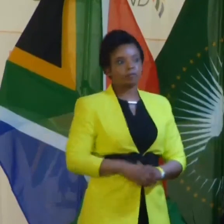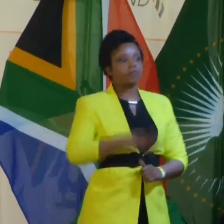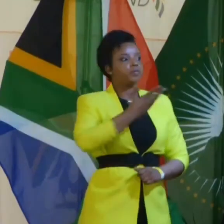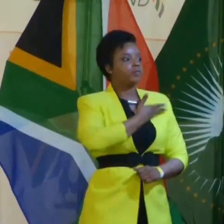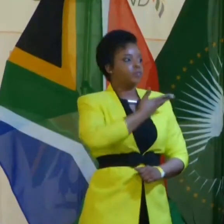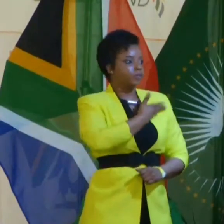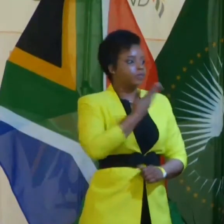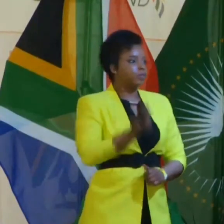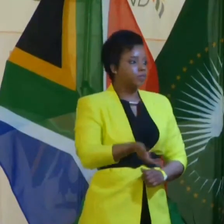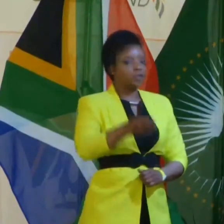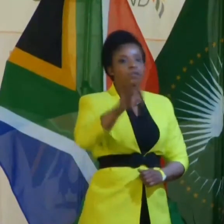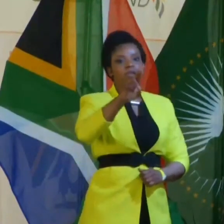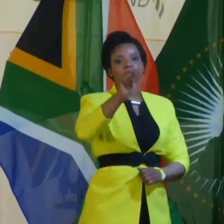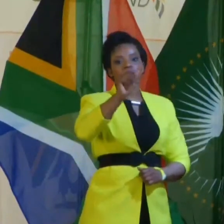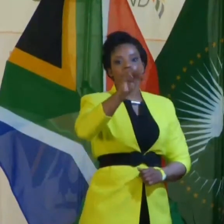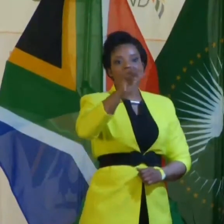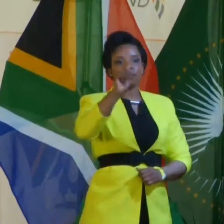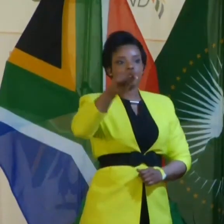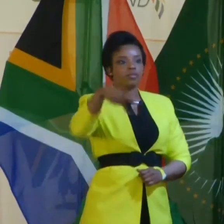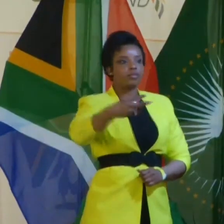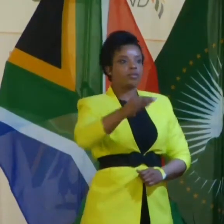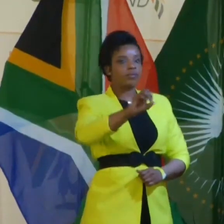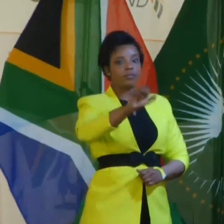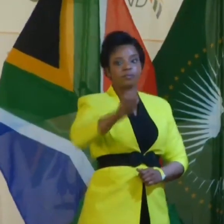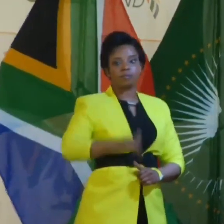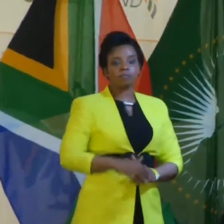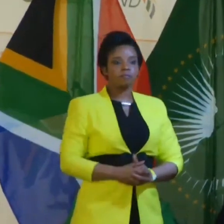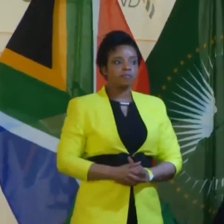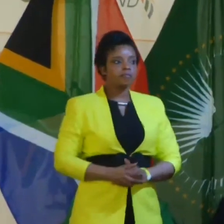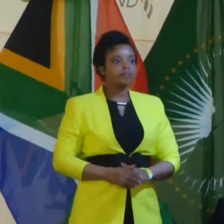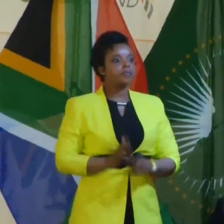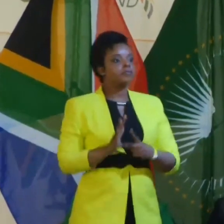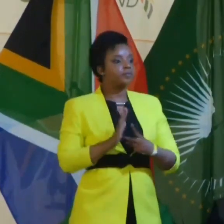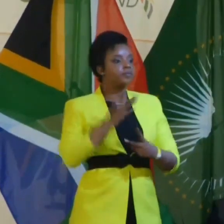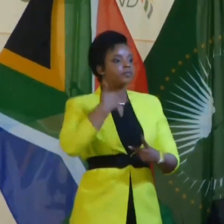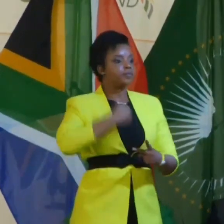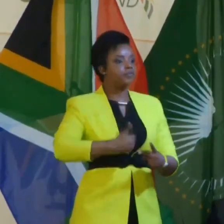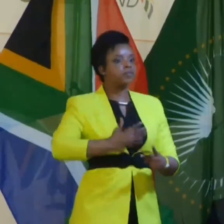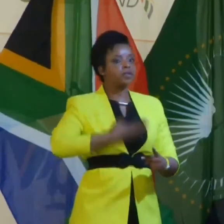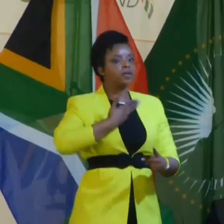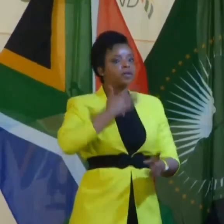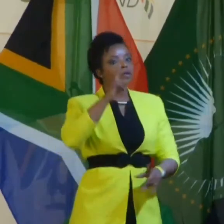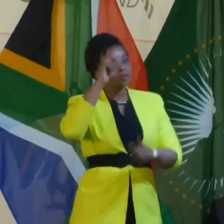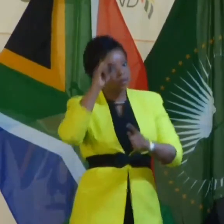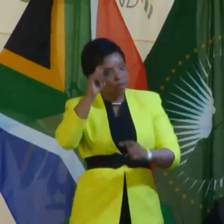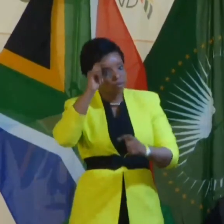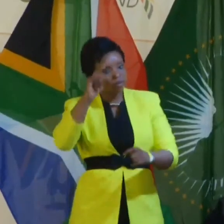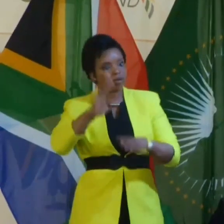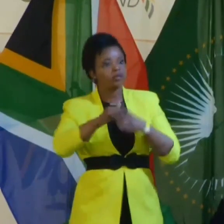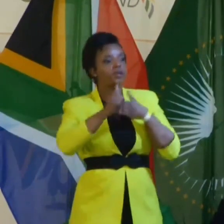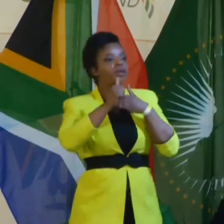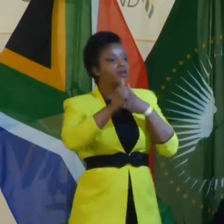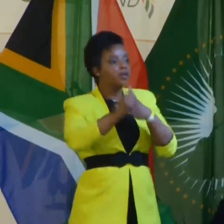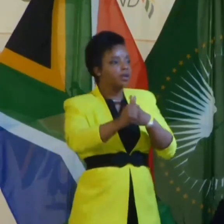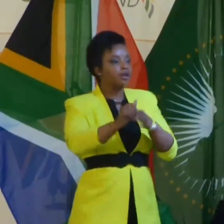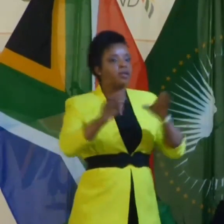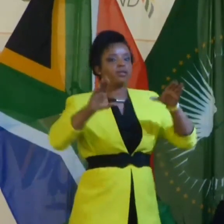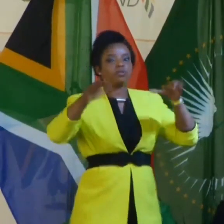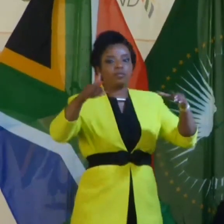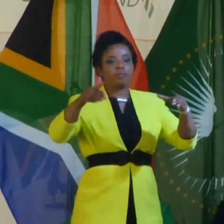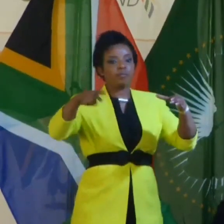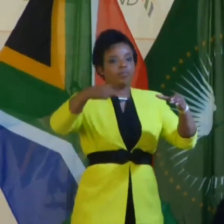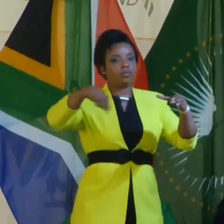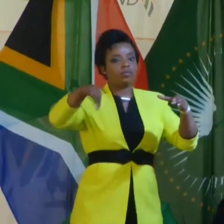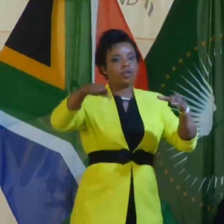Ntate Cyril Ramaphosa. I also want to acknowledge the leadership that comes from